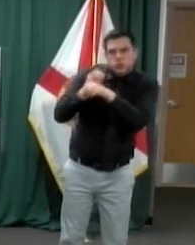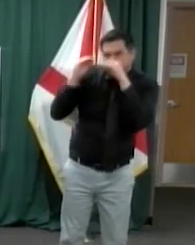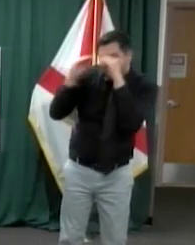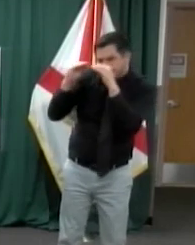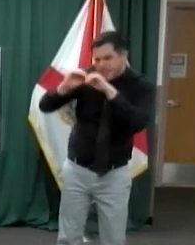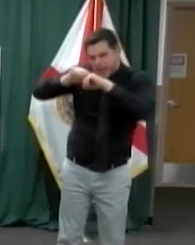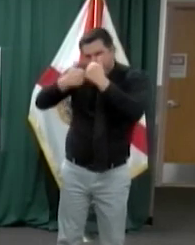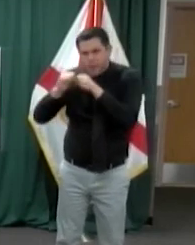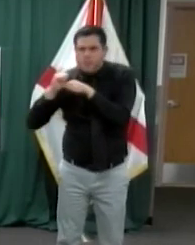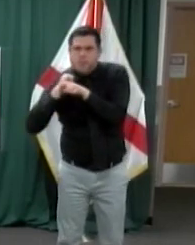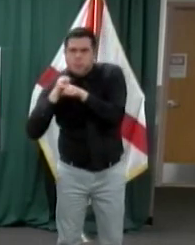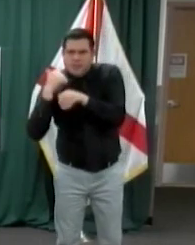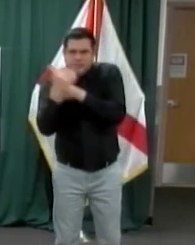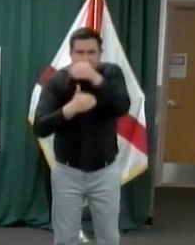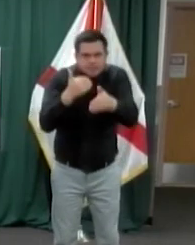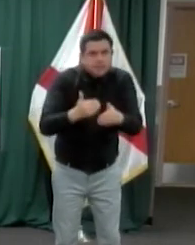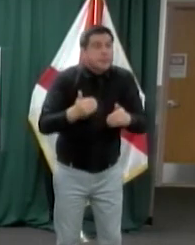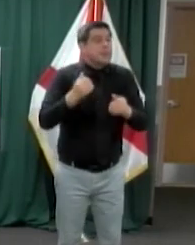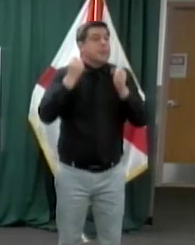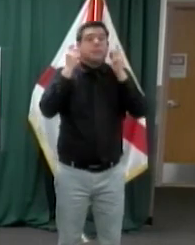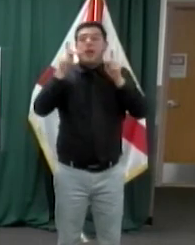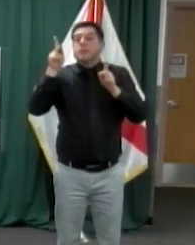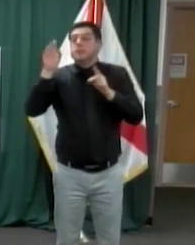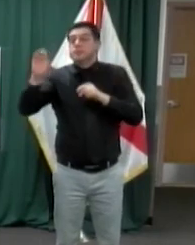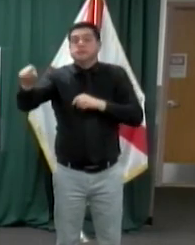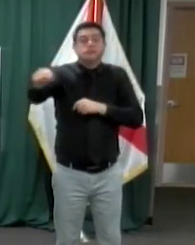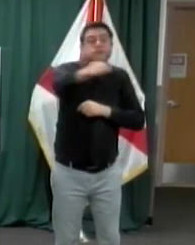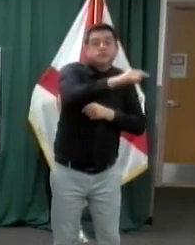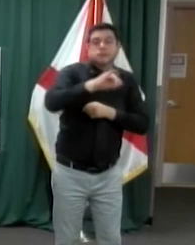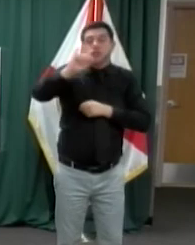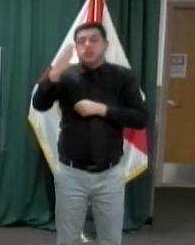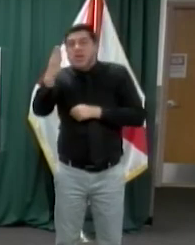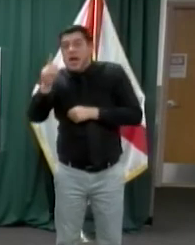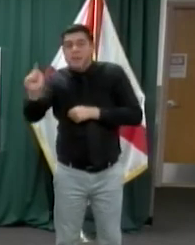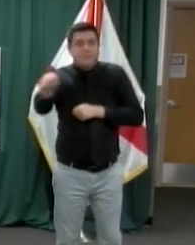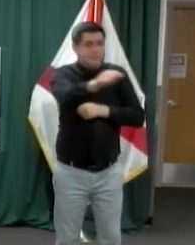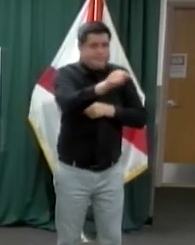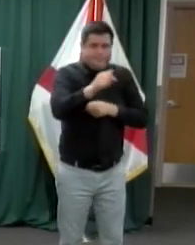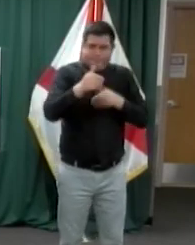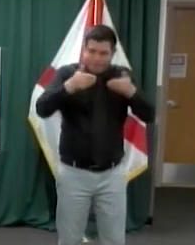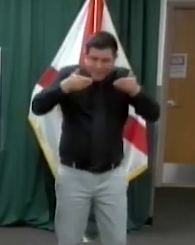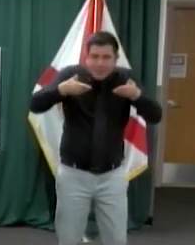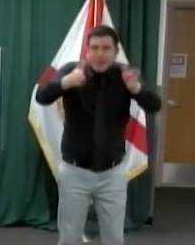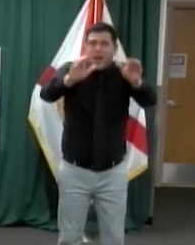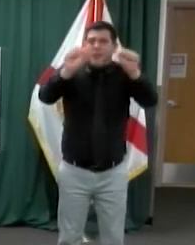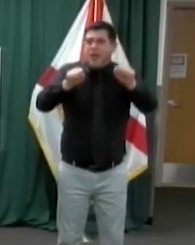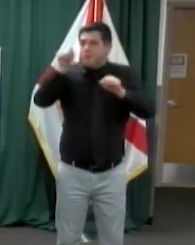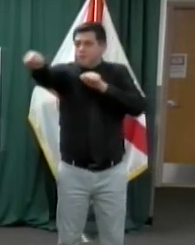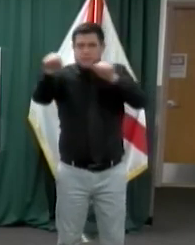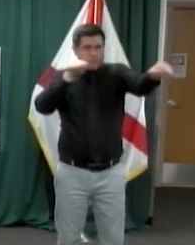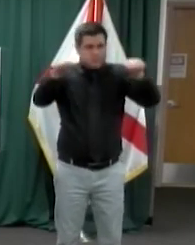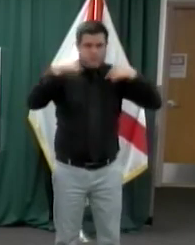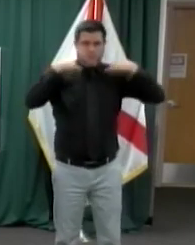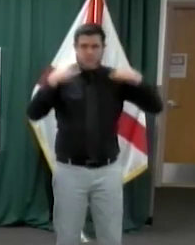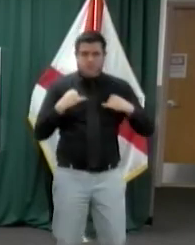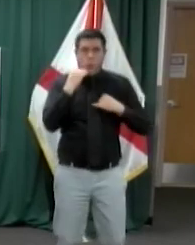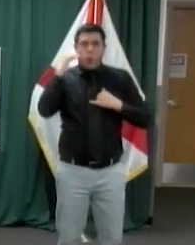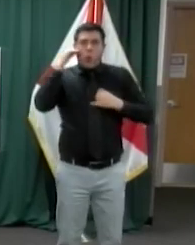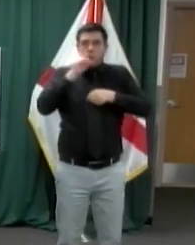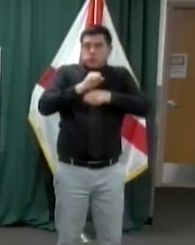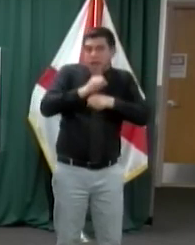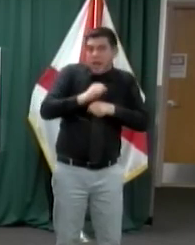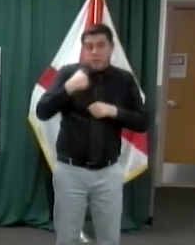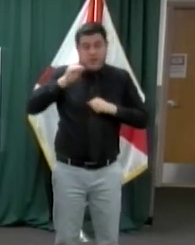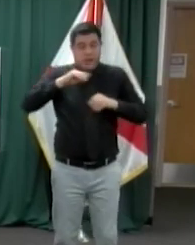virtual environment we're in. There are many jobs like customer care centers. We've actually been able to place a number of people at FANUAL, which